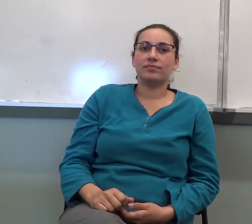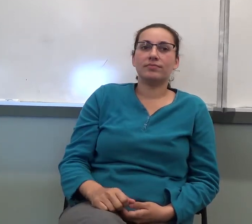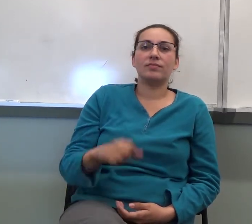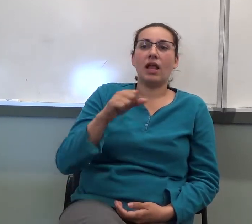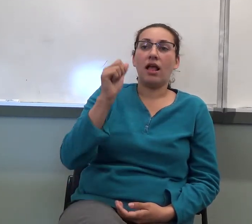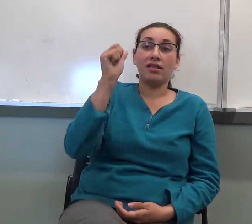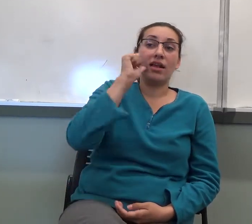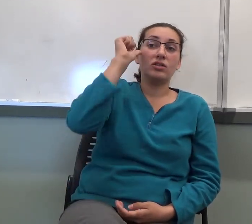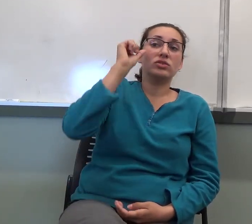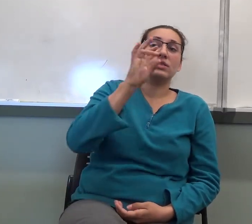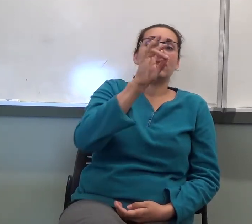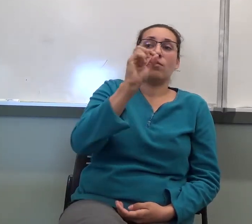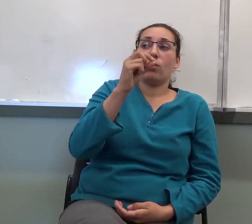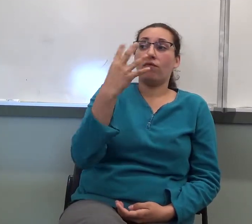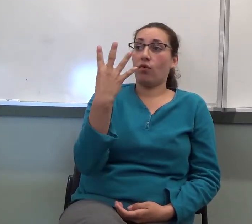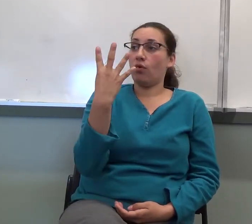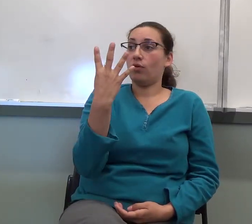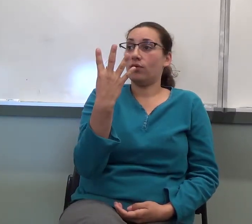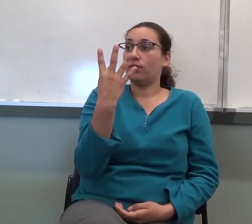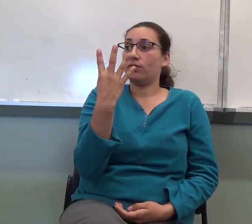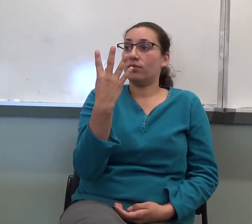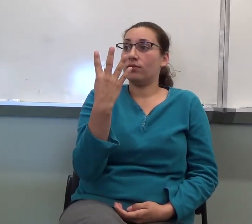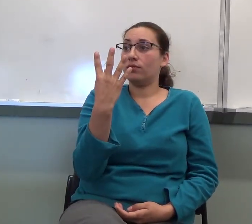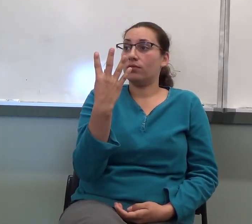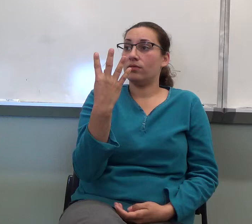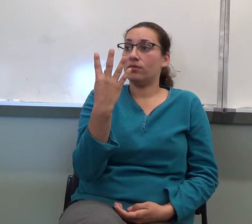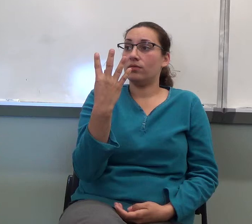I'm sorry, 7.4. Yeah, let's go to 7.4. It was